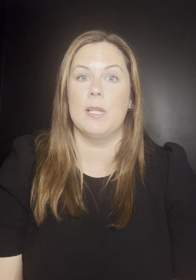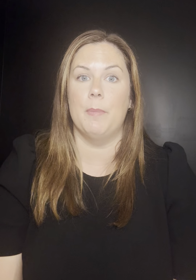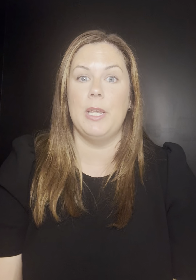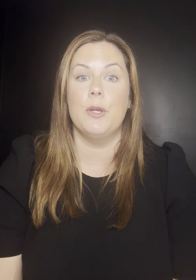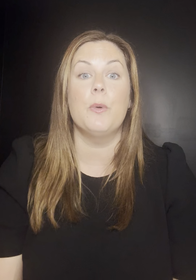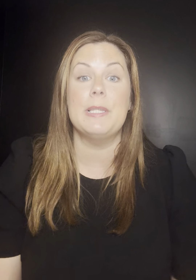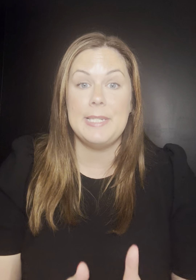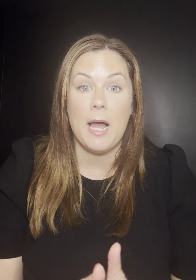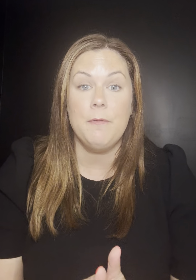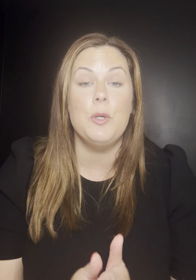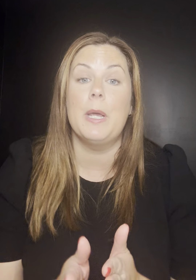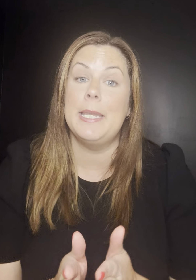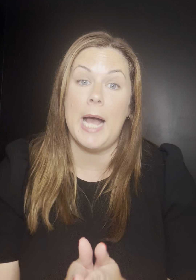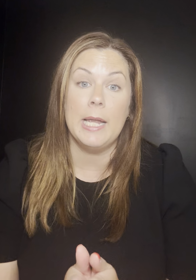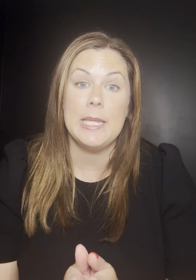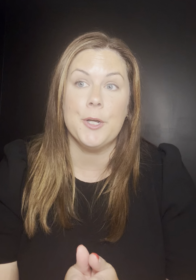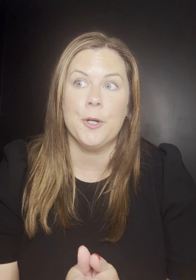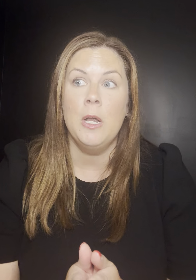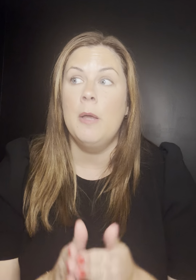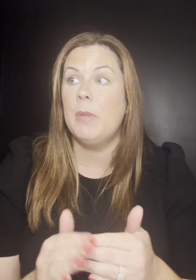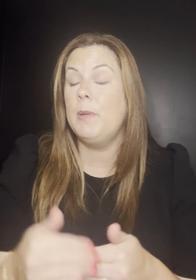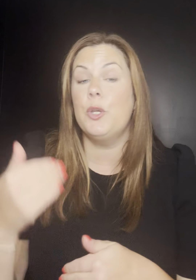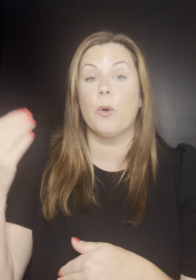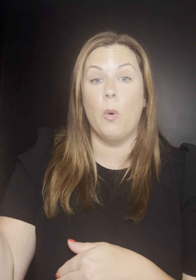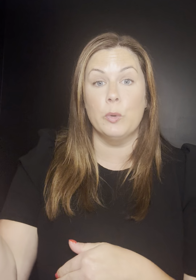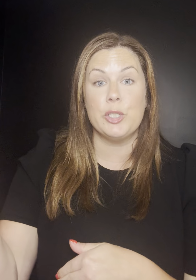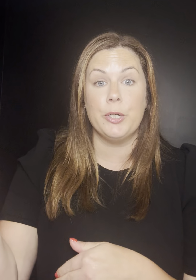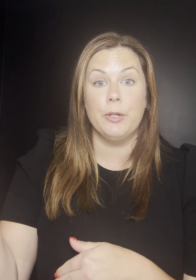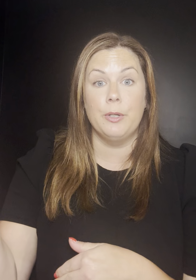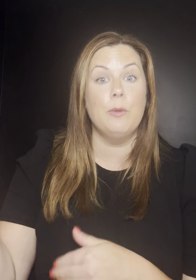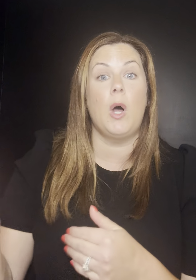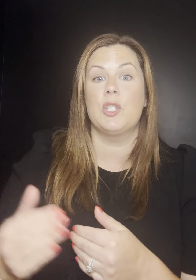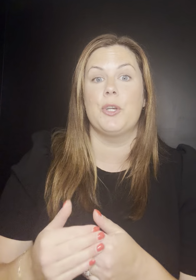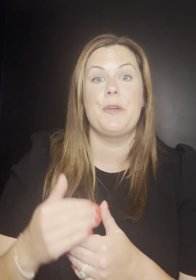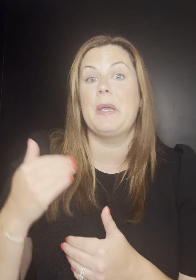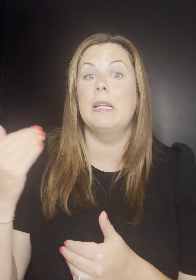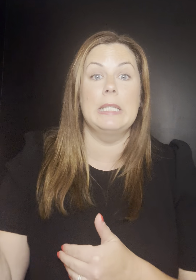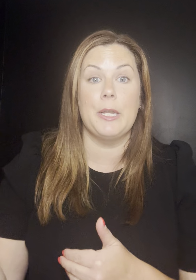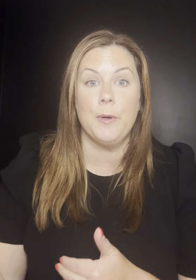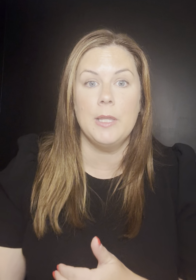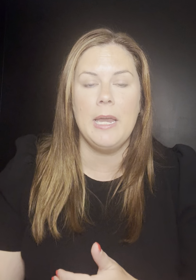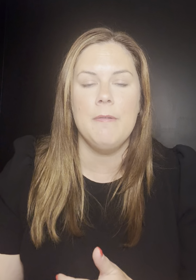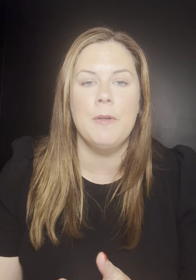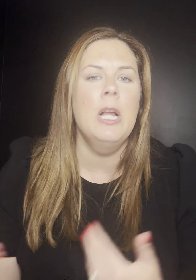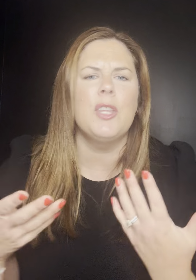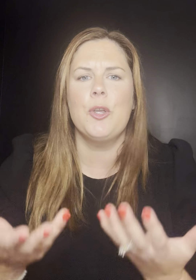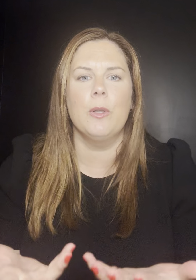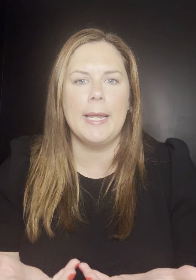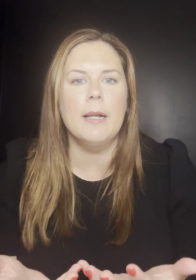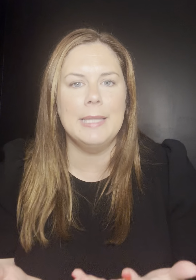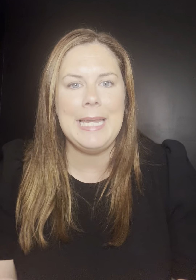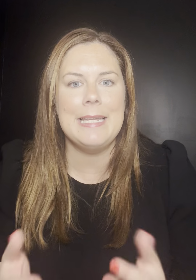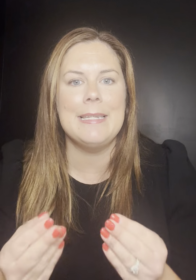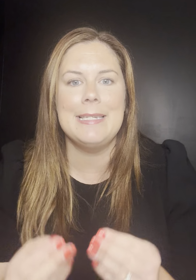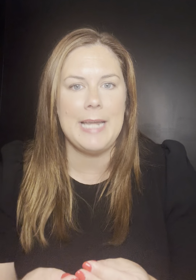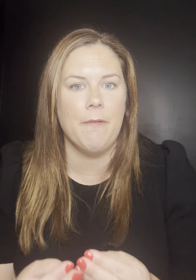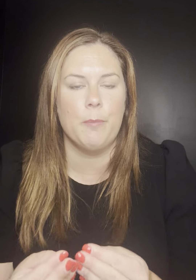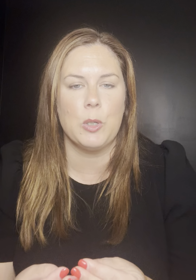somebody who is deaf, you cannot hear, maybe you're older, you lost your hearing later in life, then you're like a latent deaf